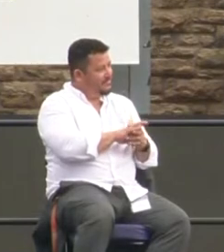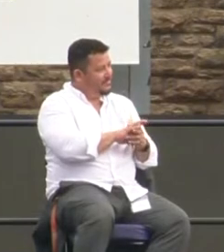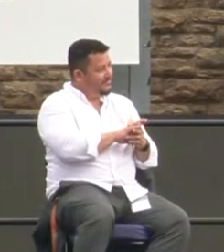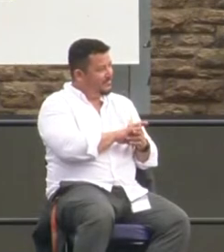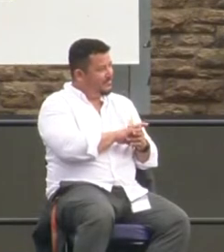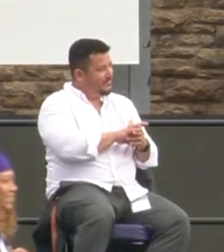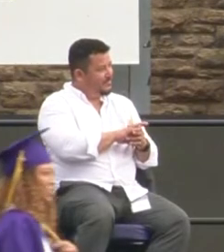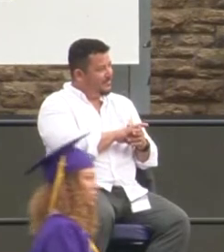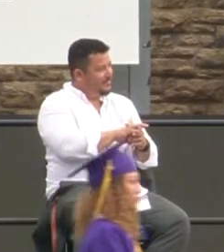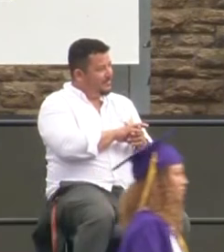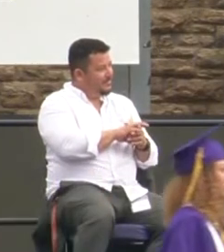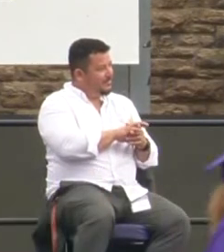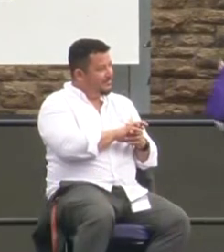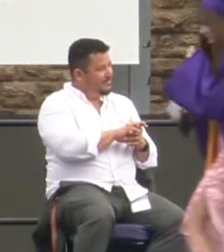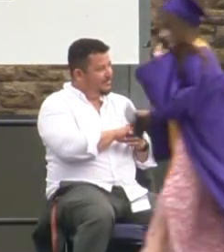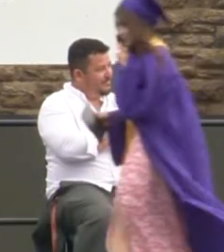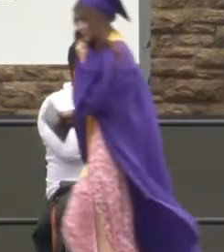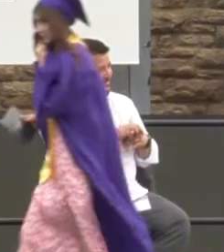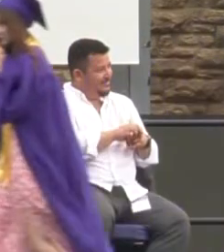Keyshawn Butcher.